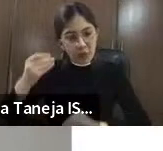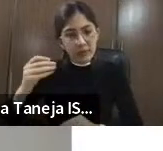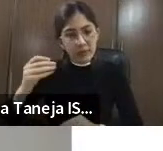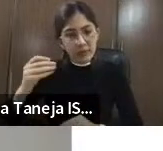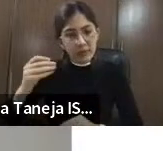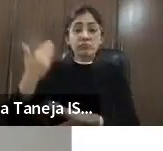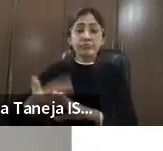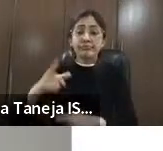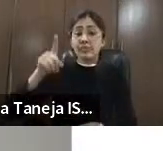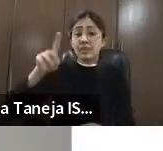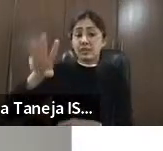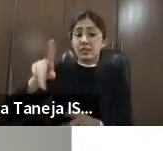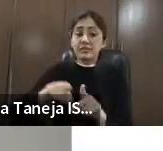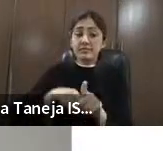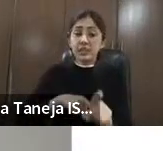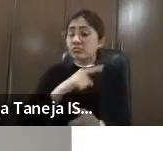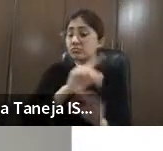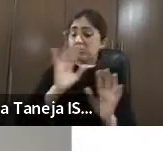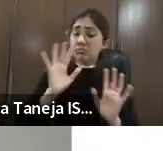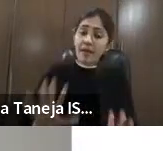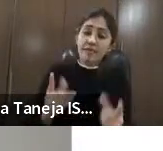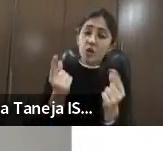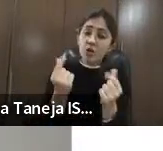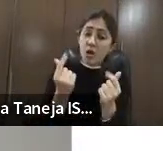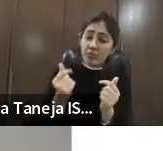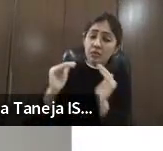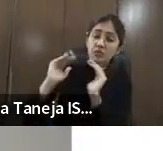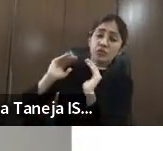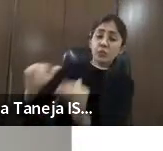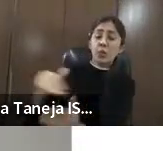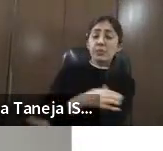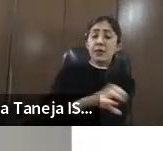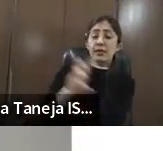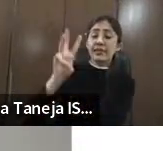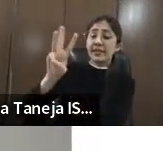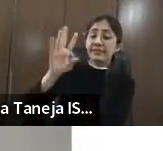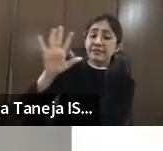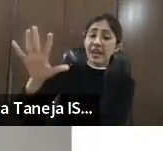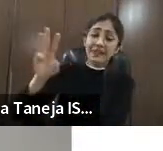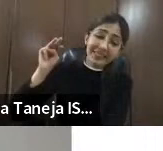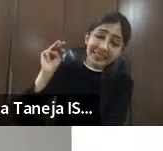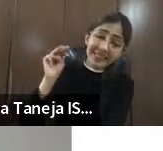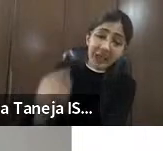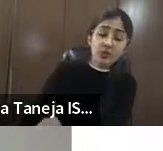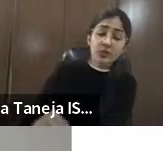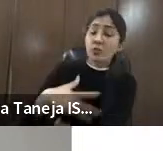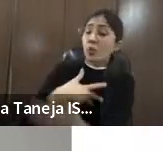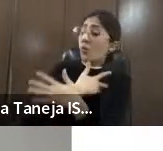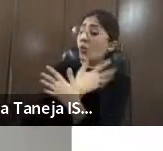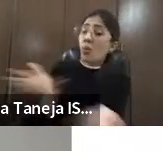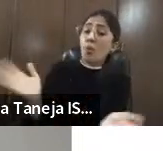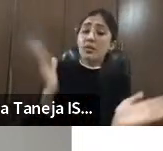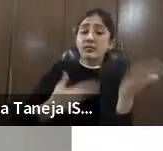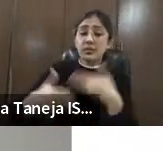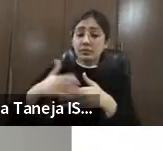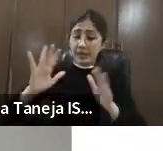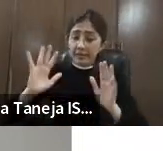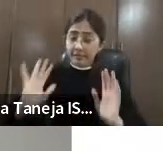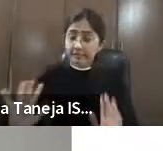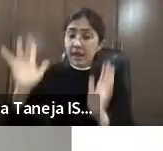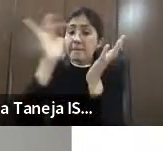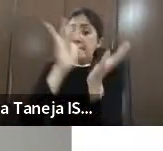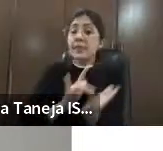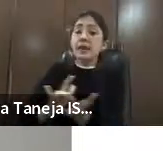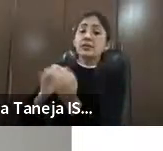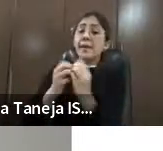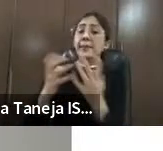Sarthak has economically empowered around 35,000 people with all disabilities, operates in around 15